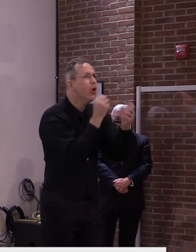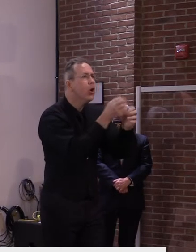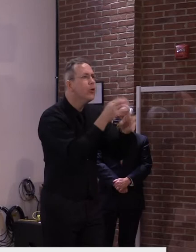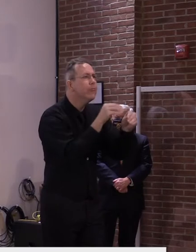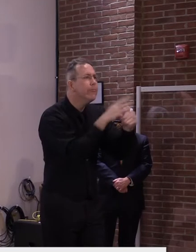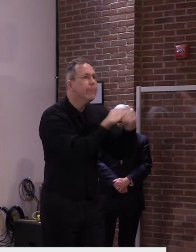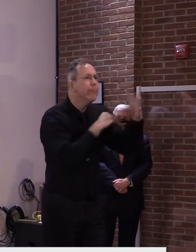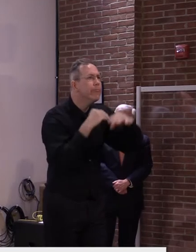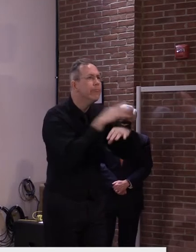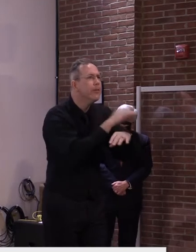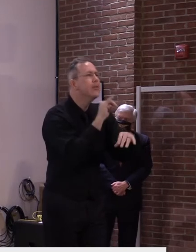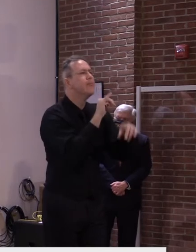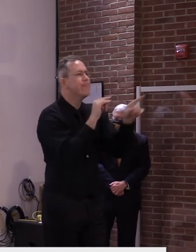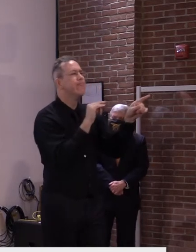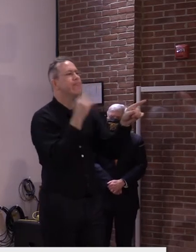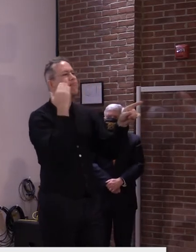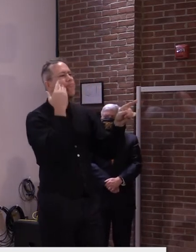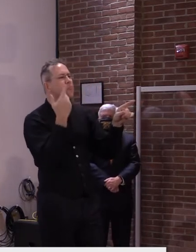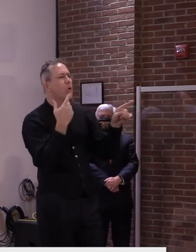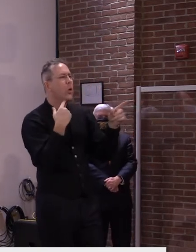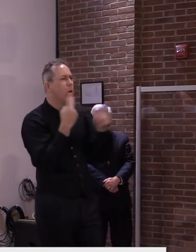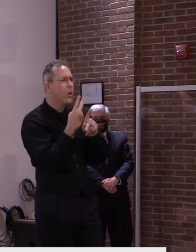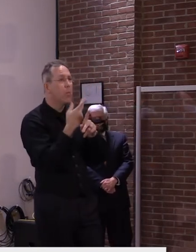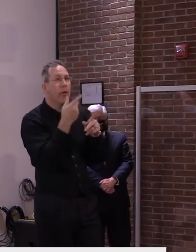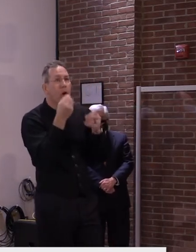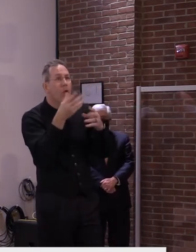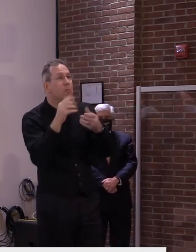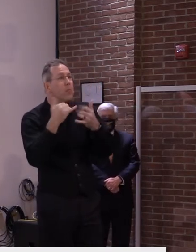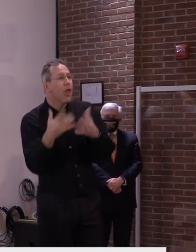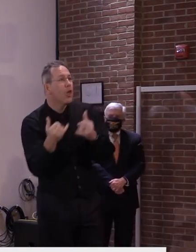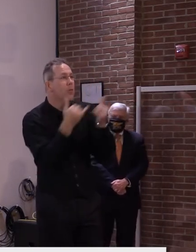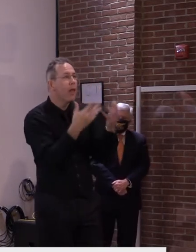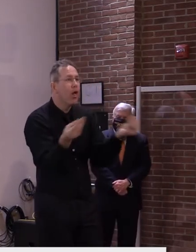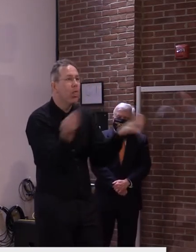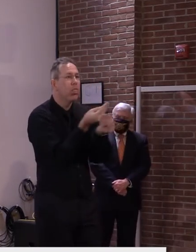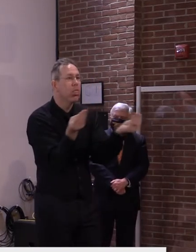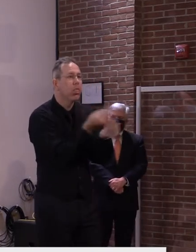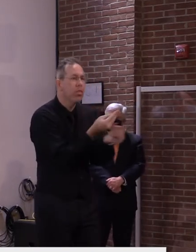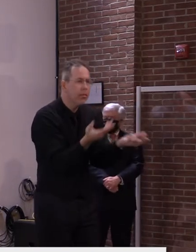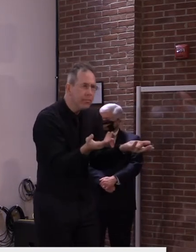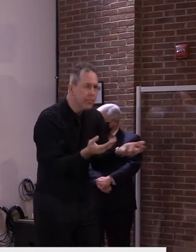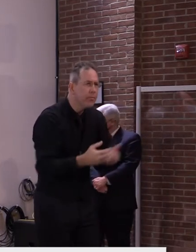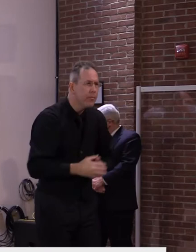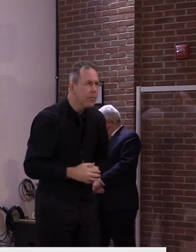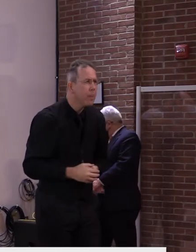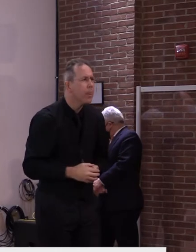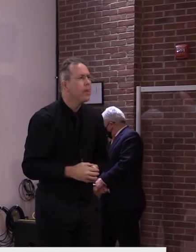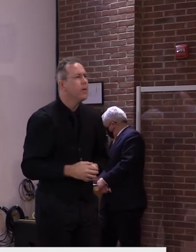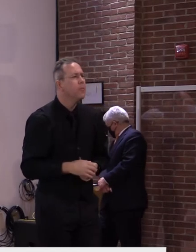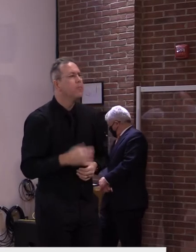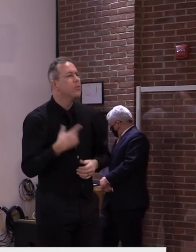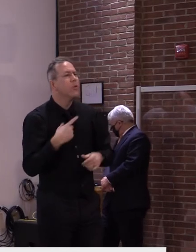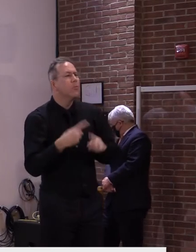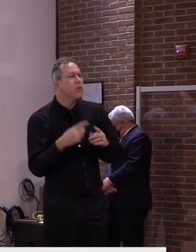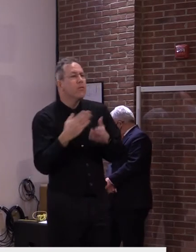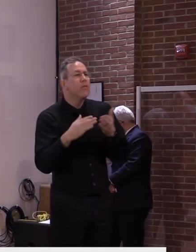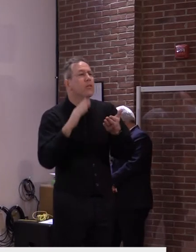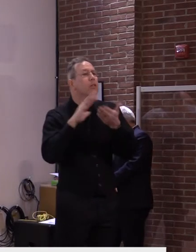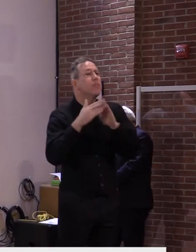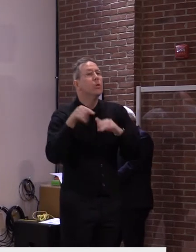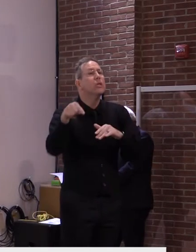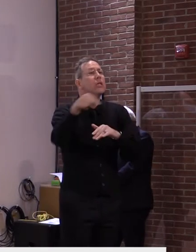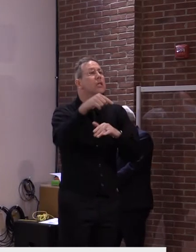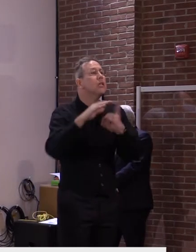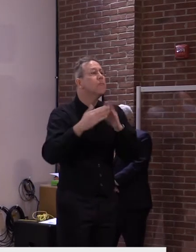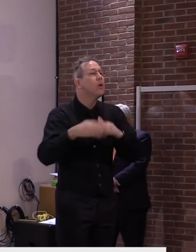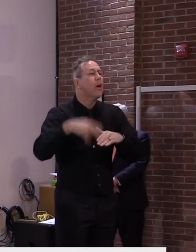level. So it all factors in. Community spread is prevalent in some areas. We want to make sure that we don't make